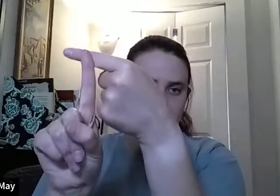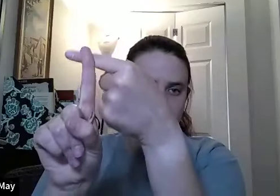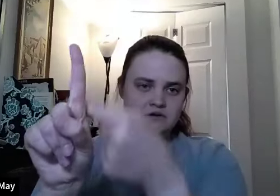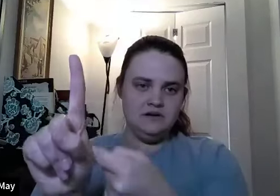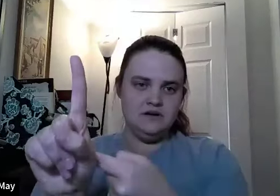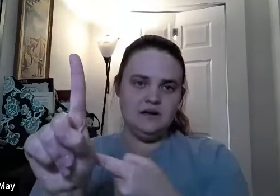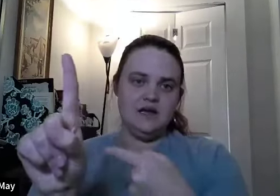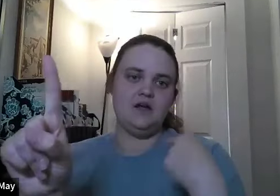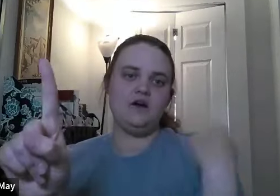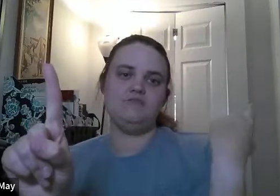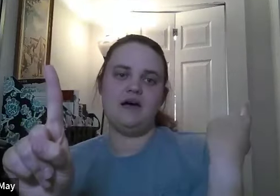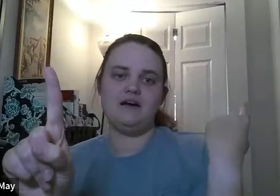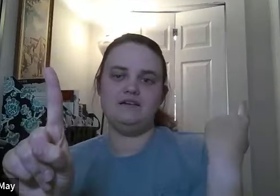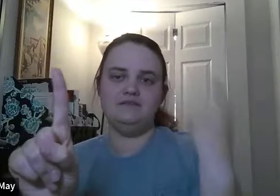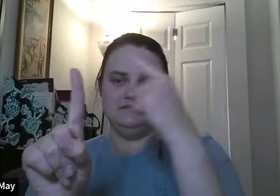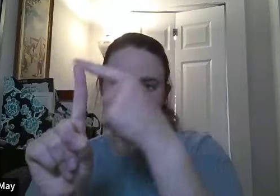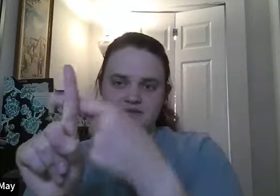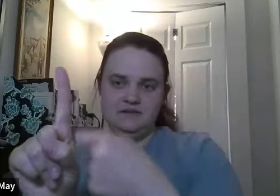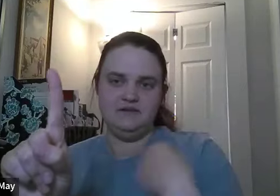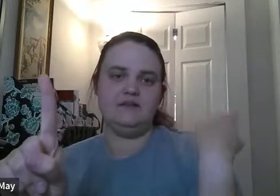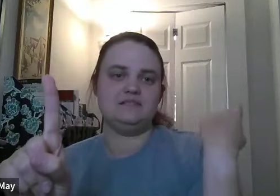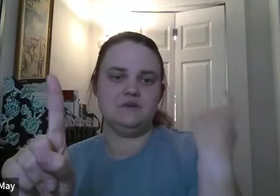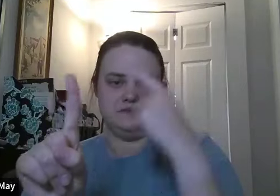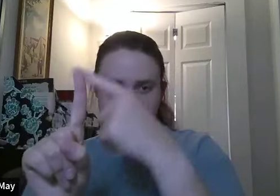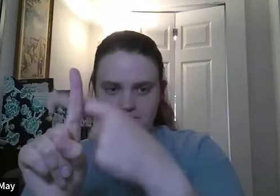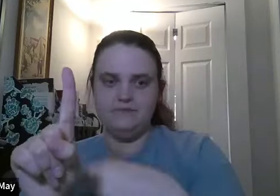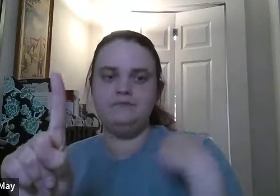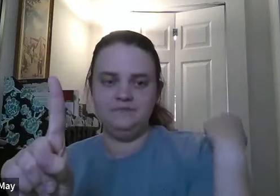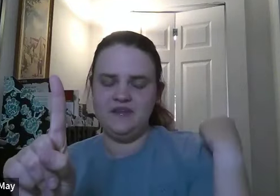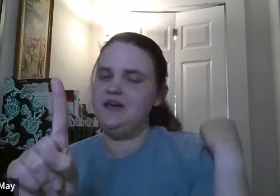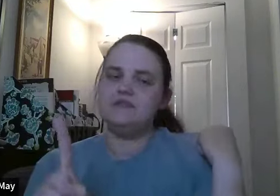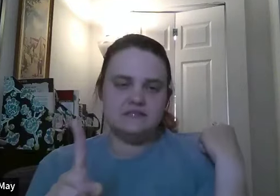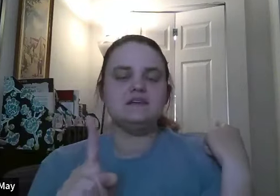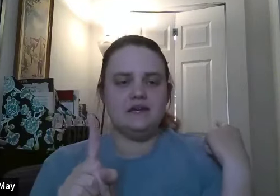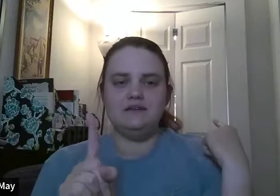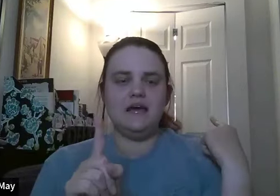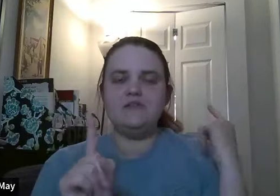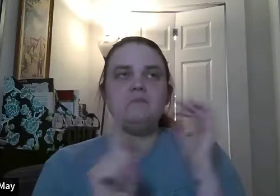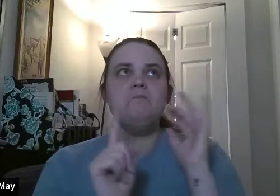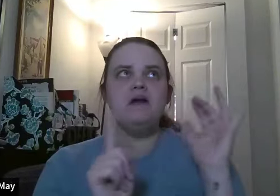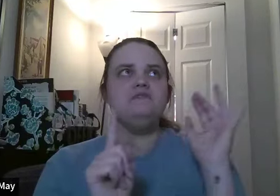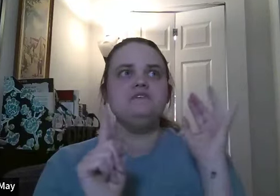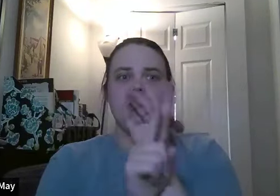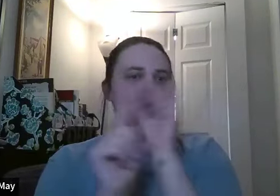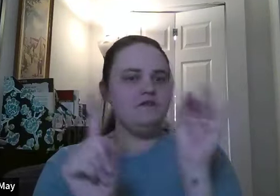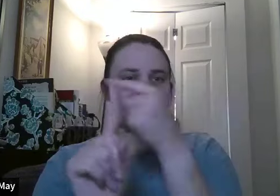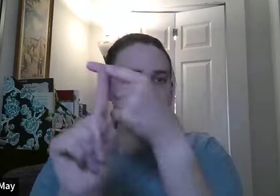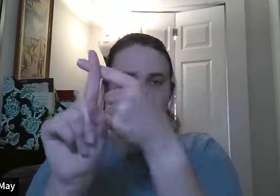down and curve back. Last month. This is, again, I think month, all of the signs for